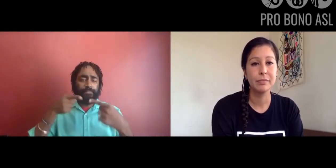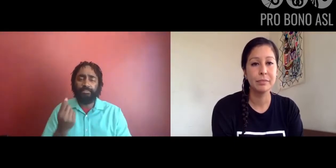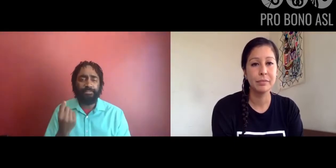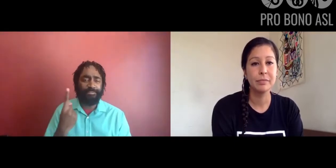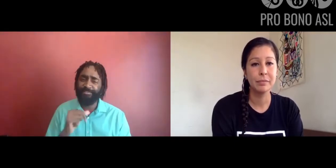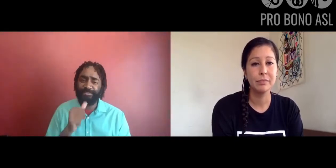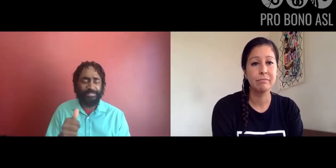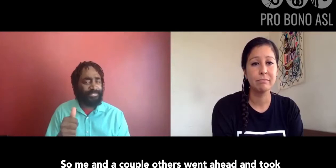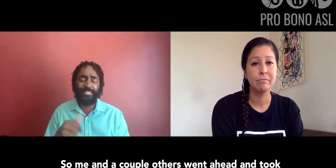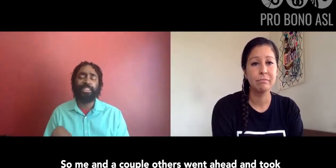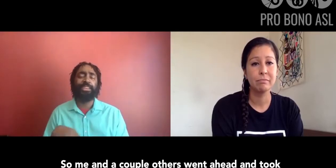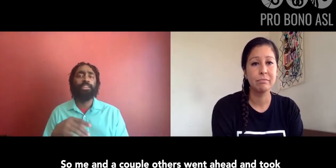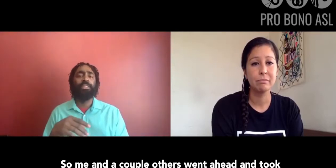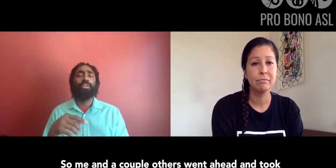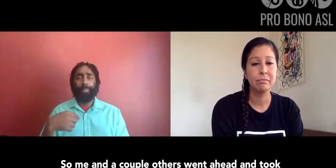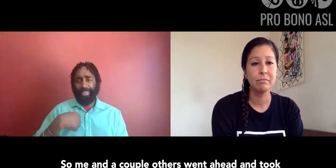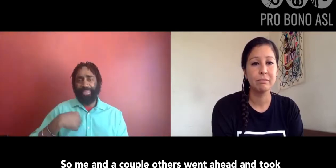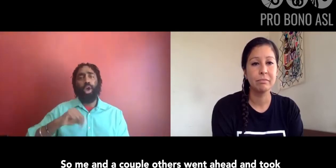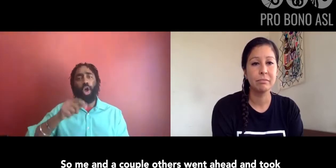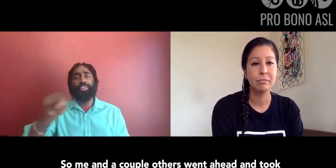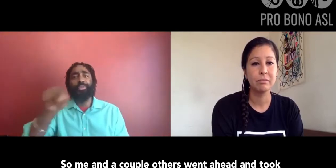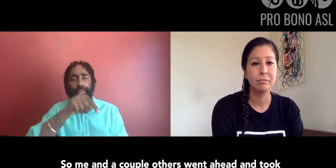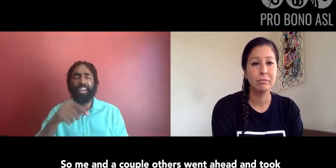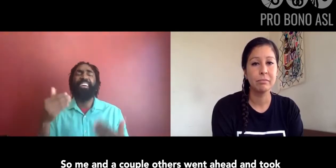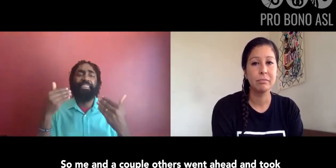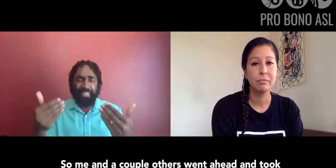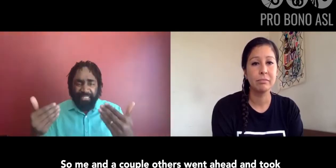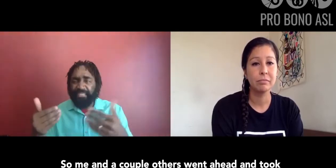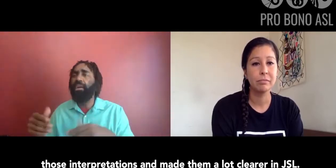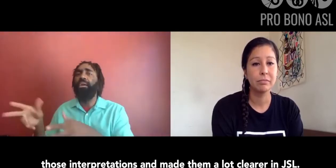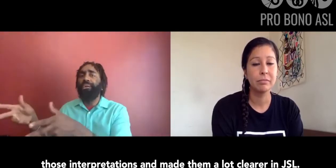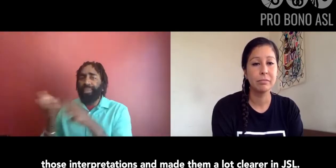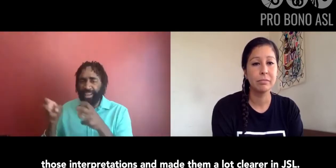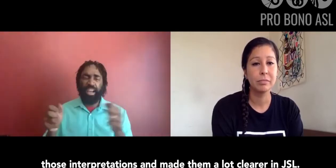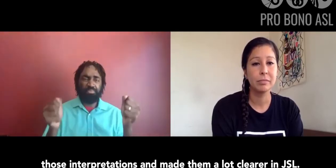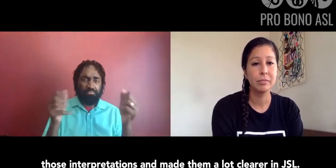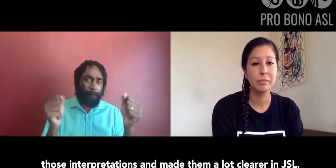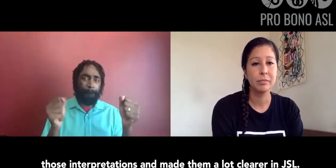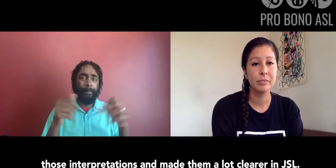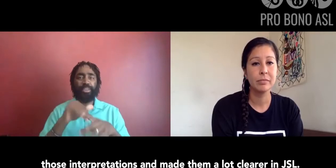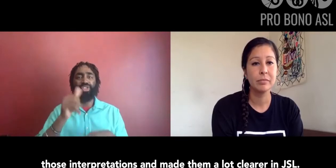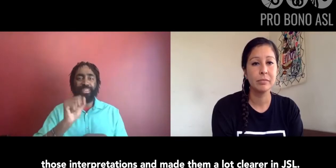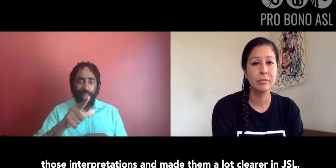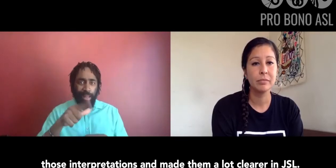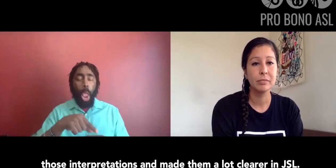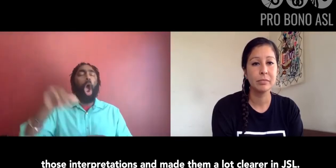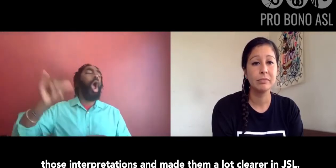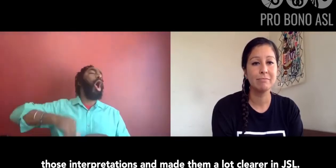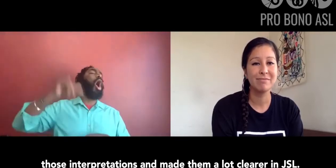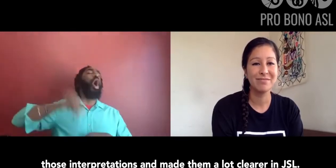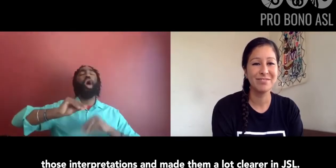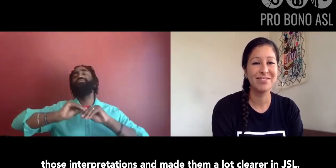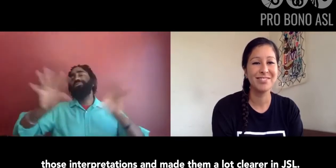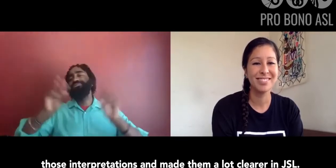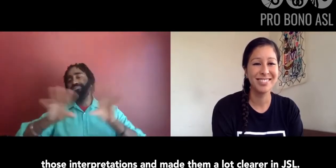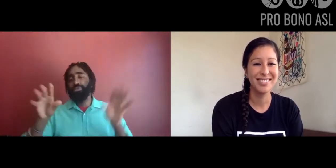understand. So me and a couple others went ahead and took those interpretations and made them a lot